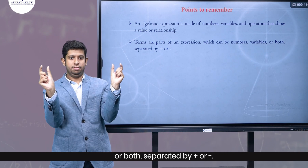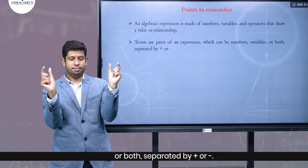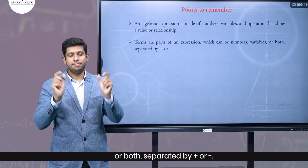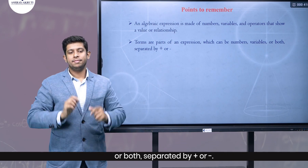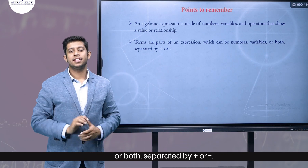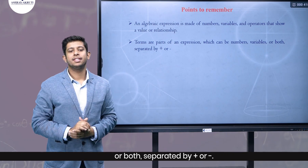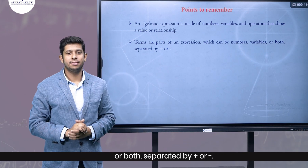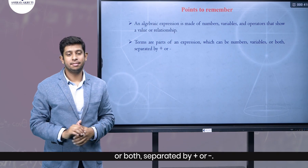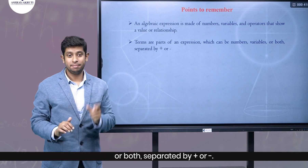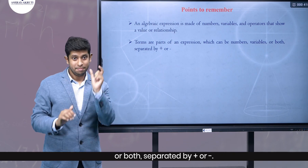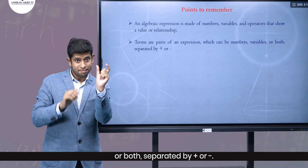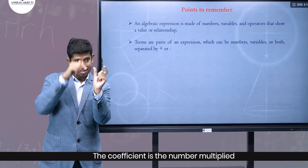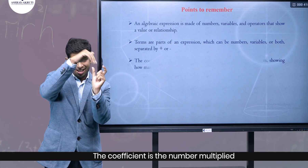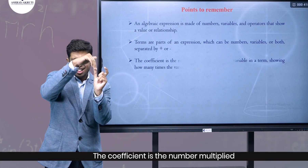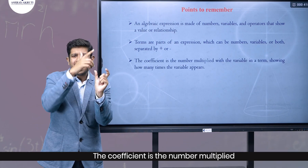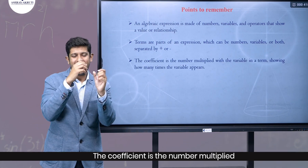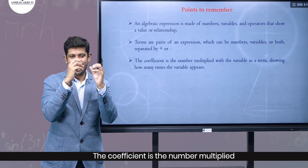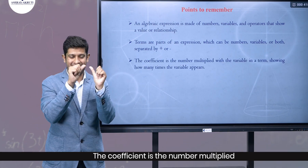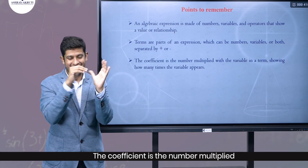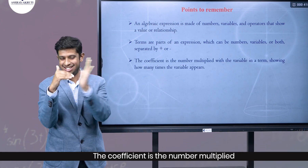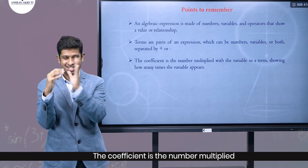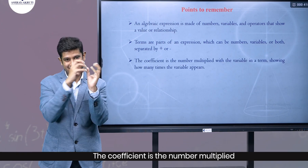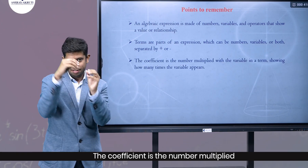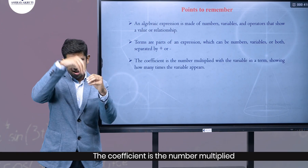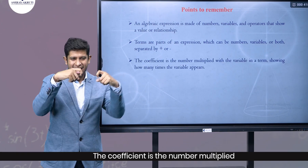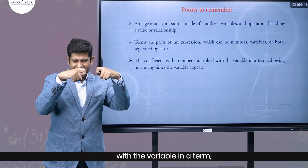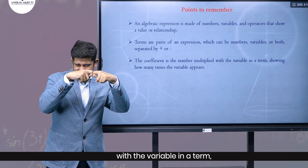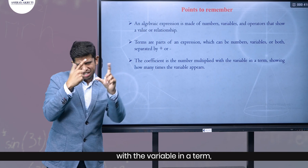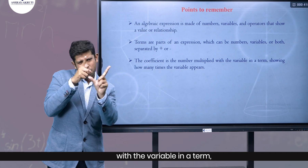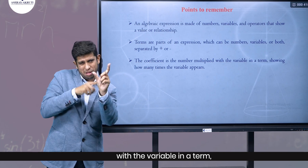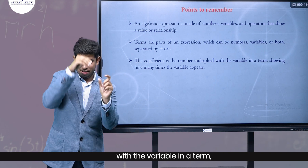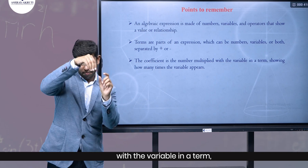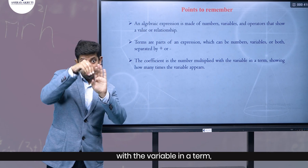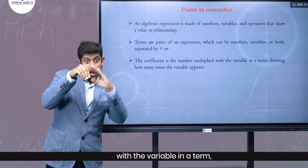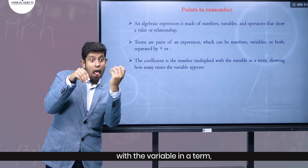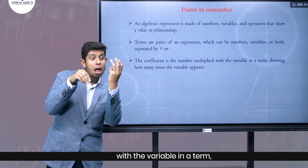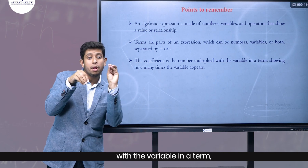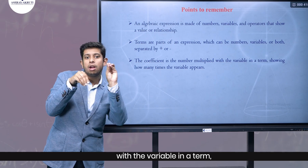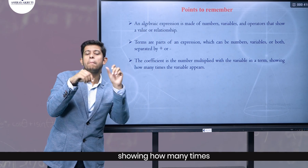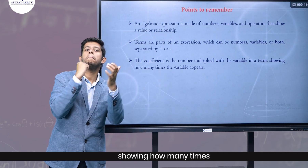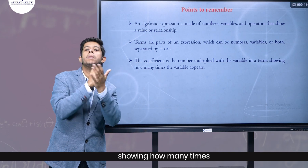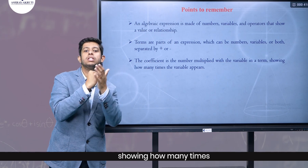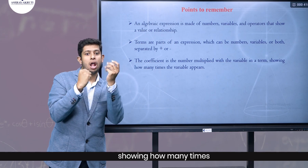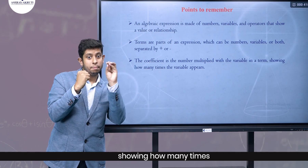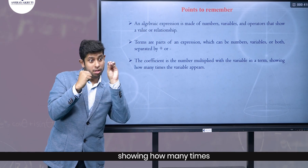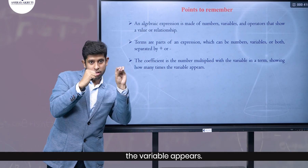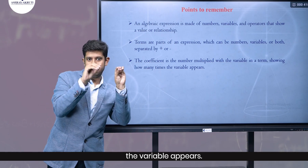minus. The coefficient is the number multiplied with the variable in a term, showing how many times the